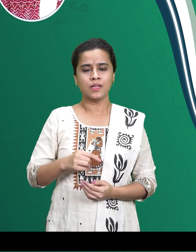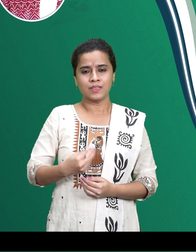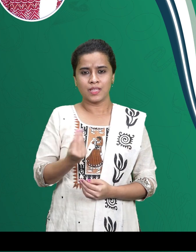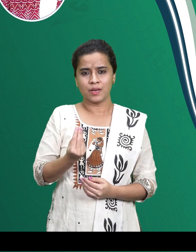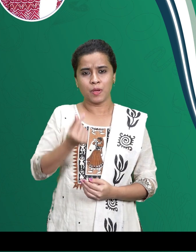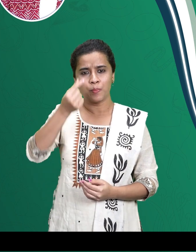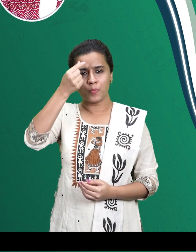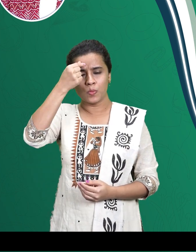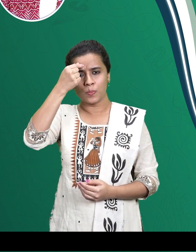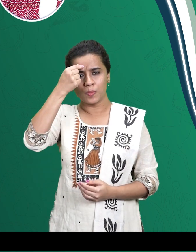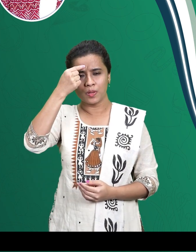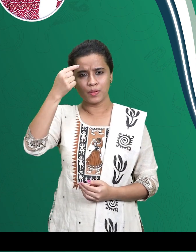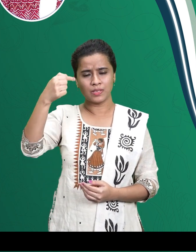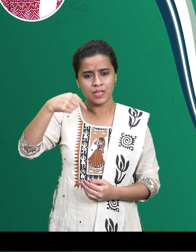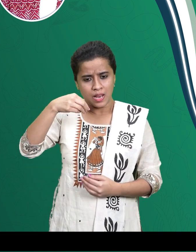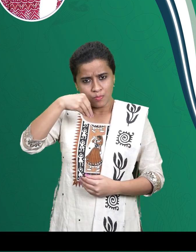haemorrhage.